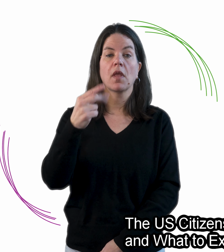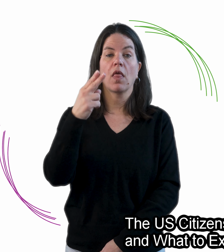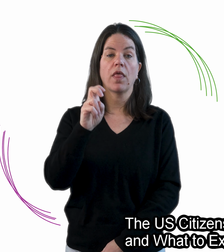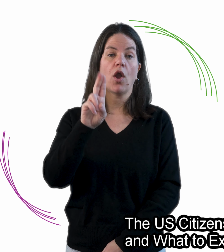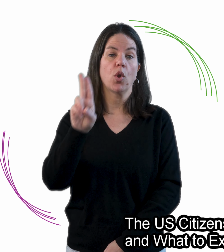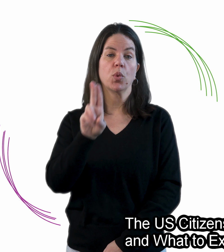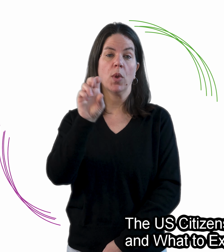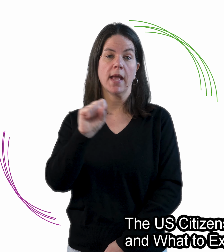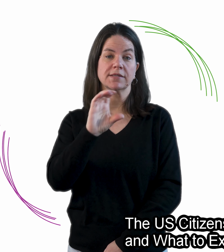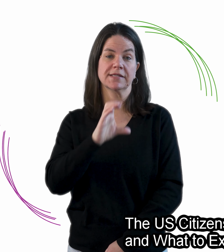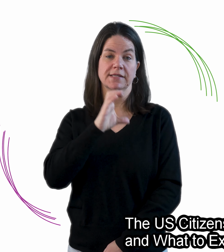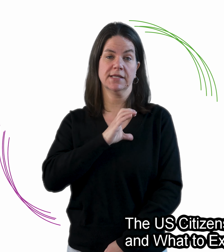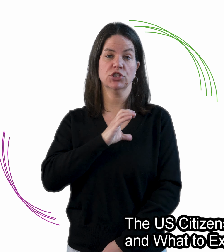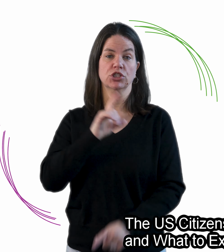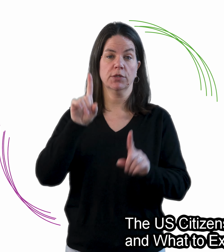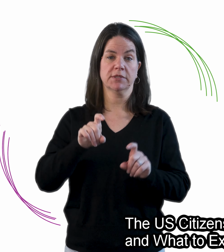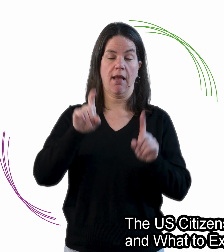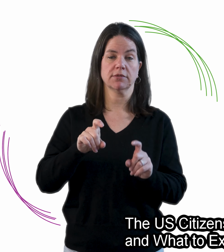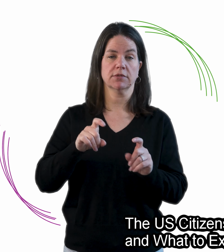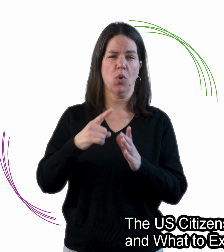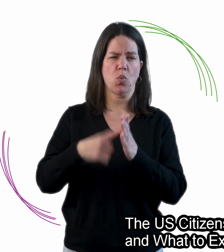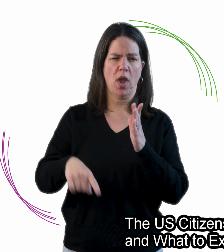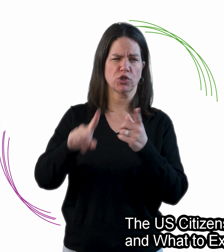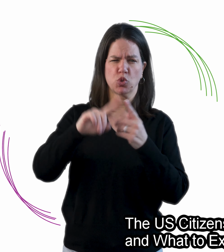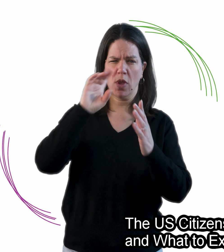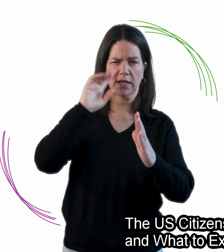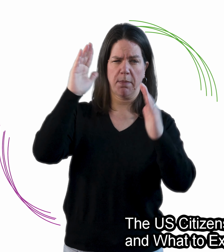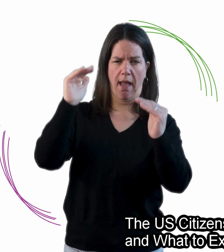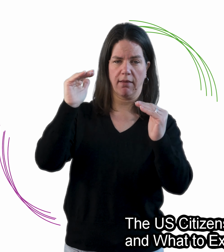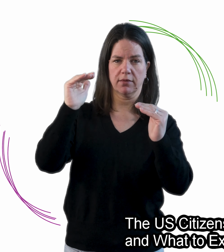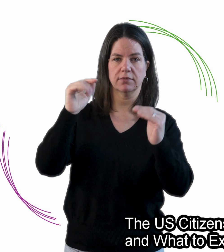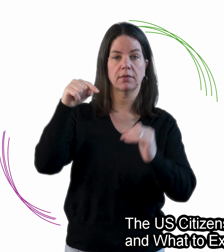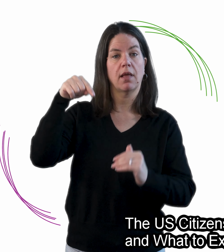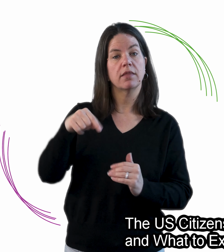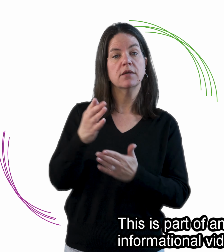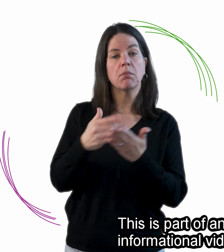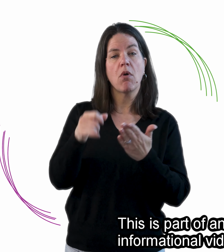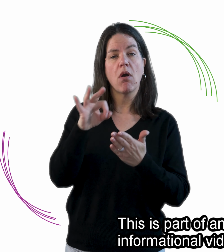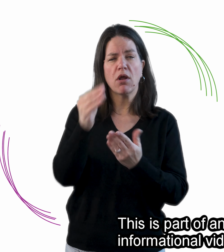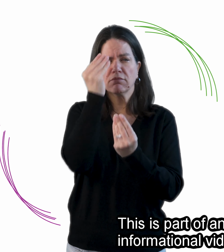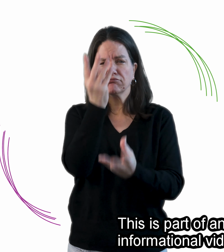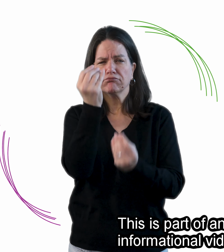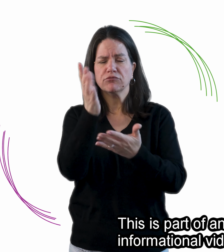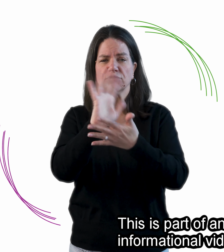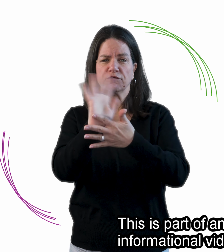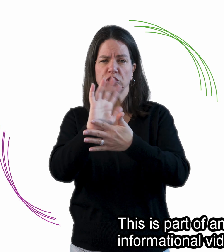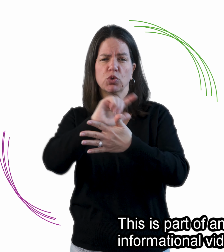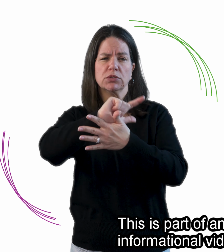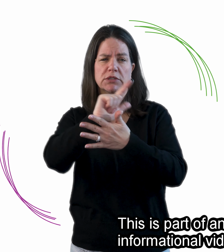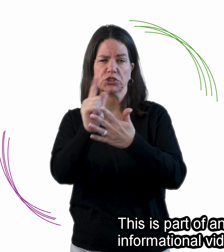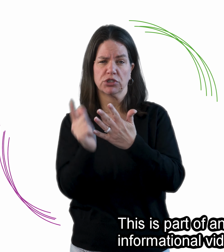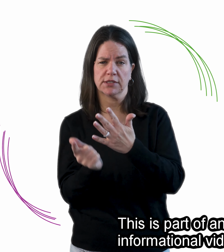The U.S. Citizenship Test and What to Expect. This is part of an informational video